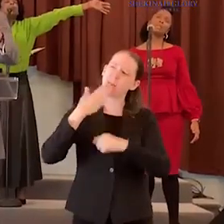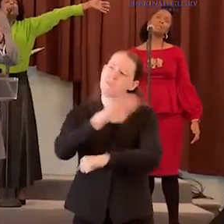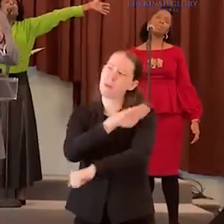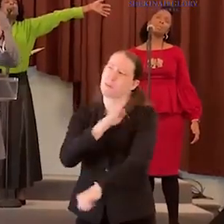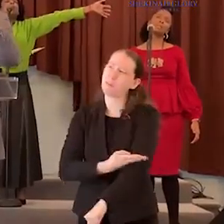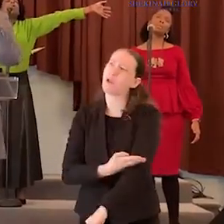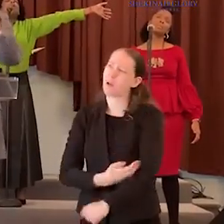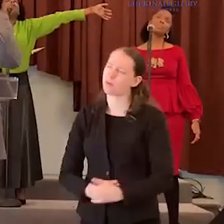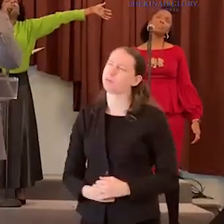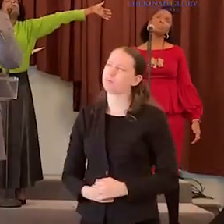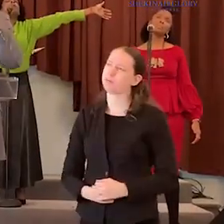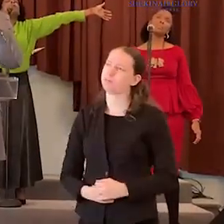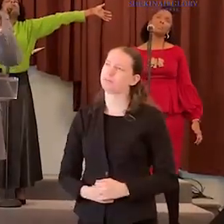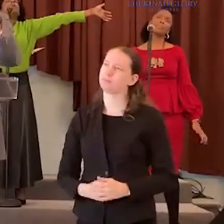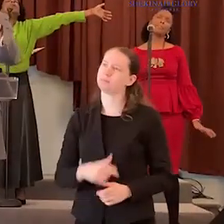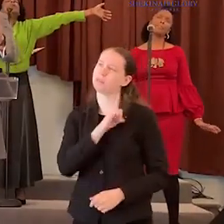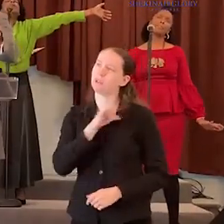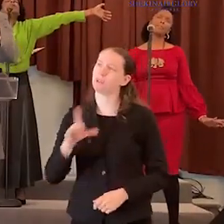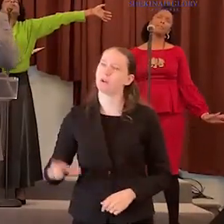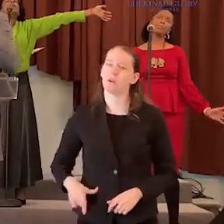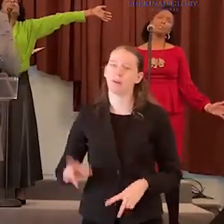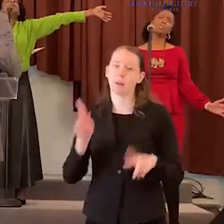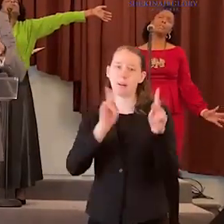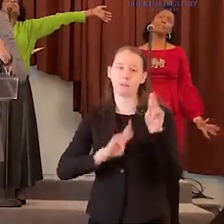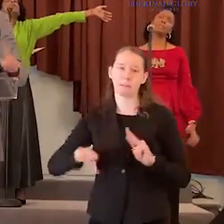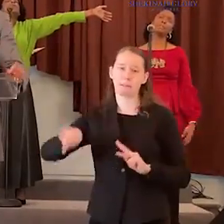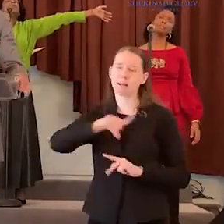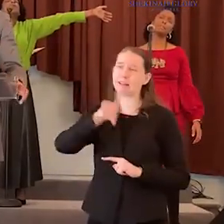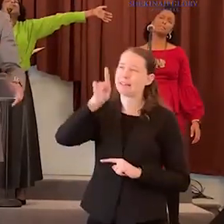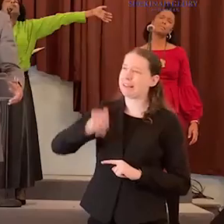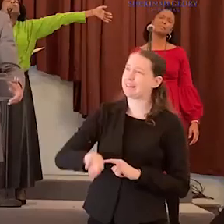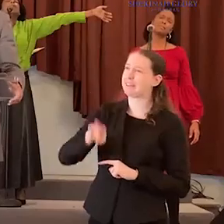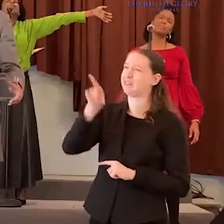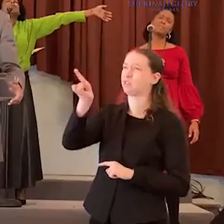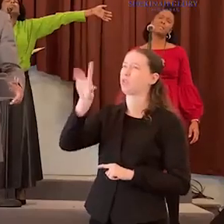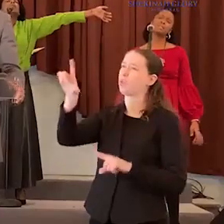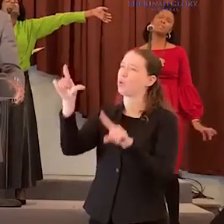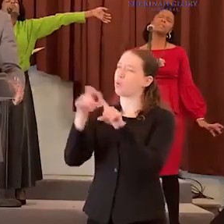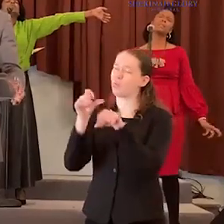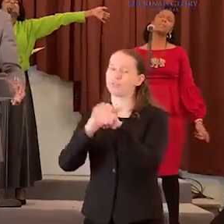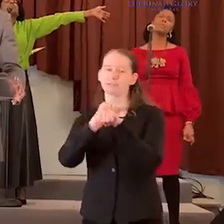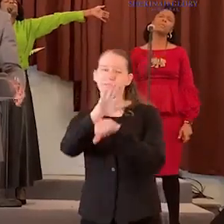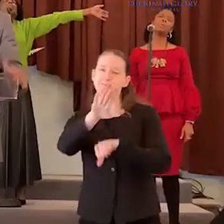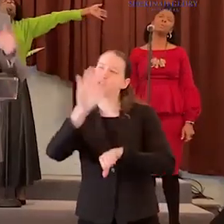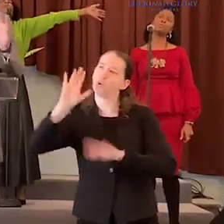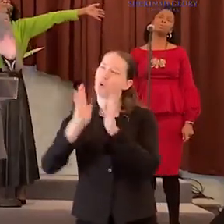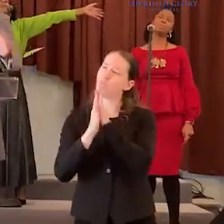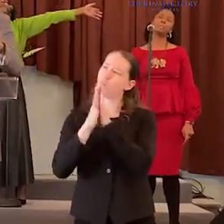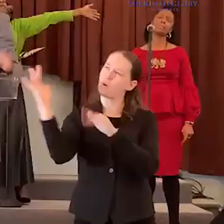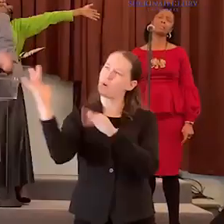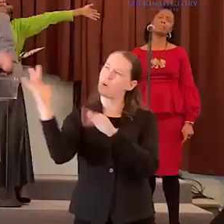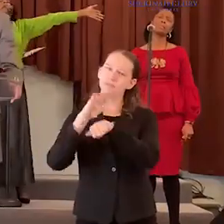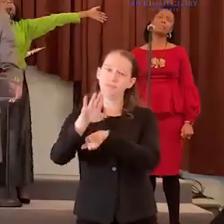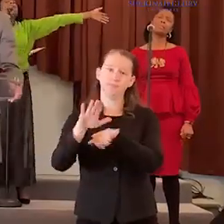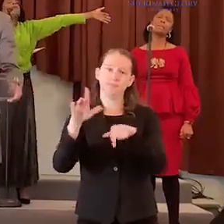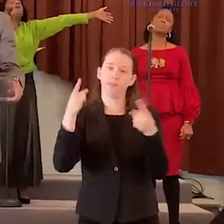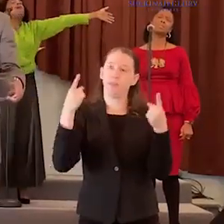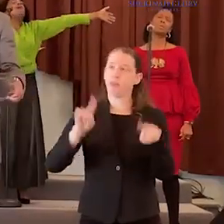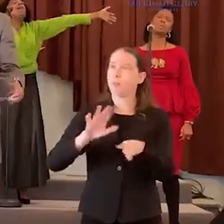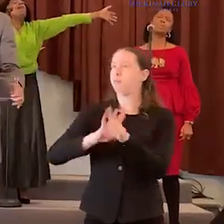Lord. Somebody is in desperate need of You. Send Your glory. For when glory shows